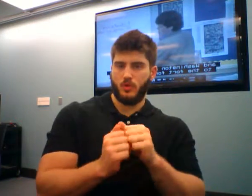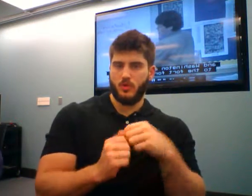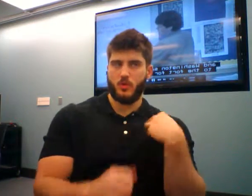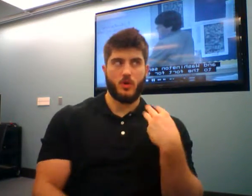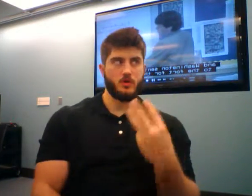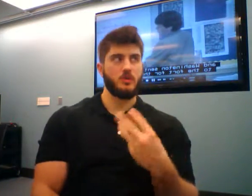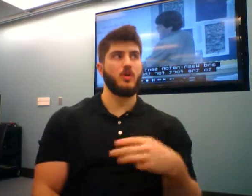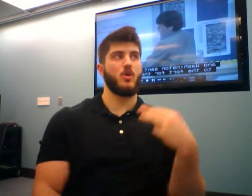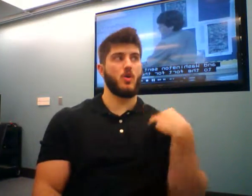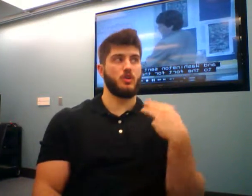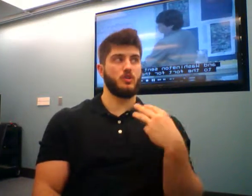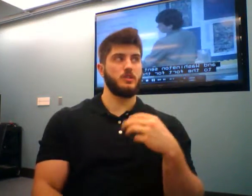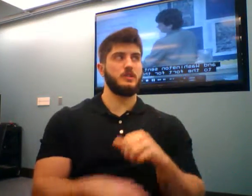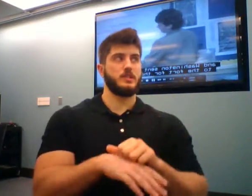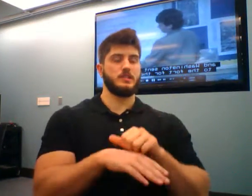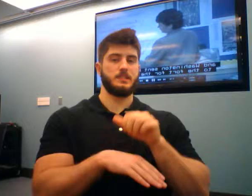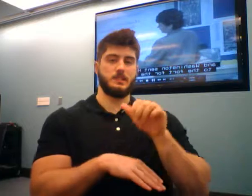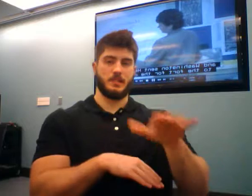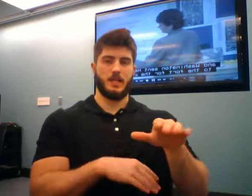Henry Knox